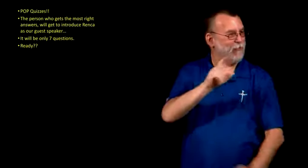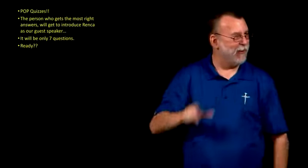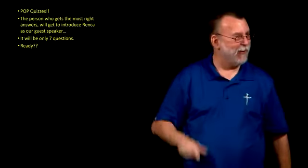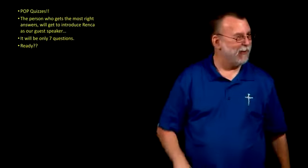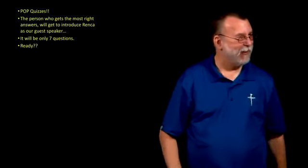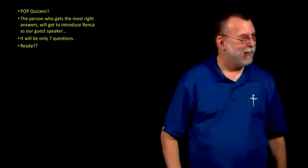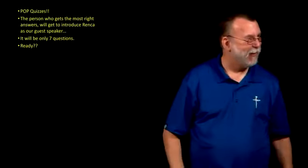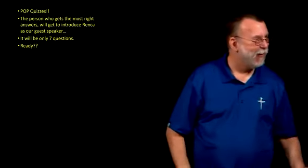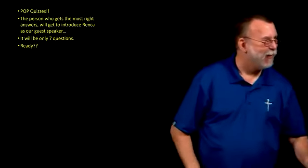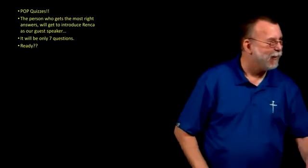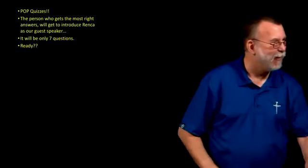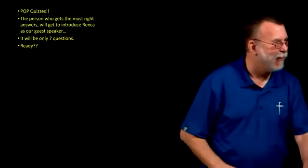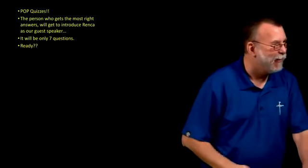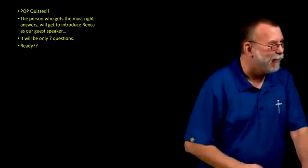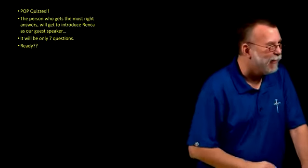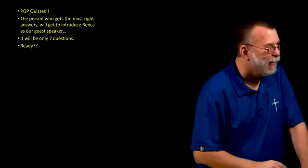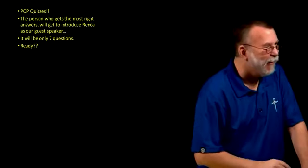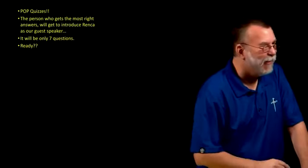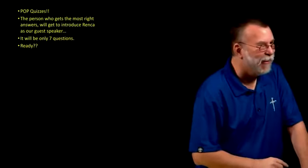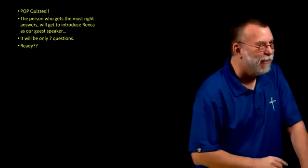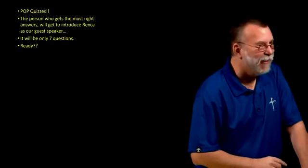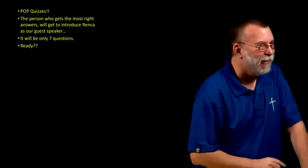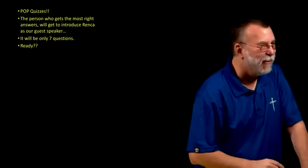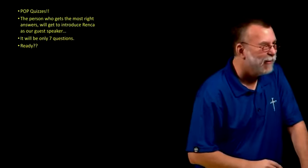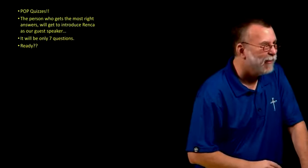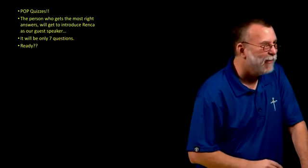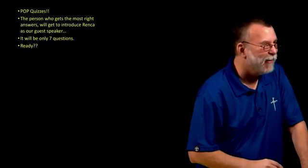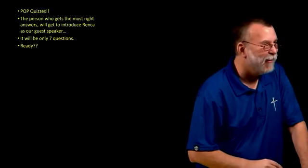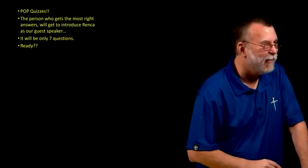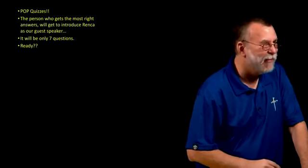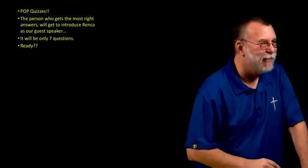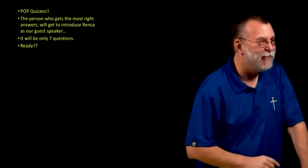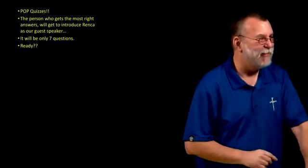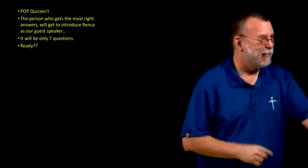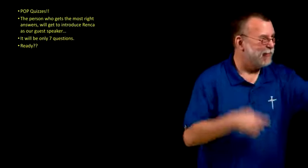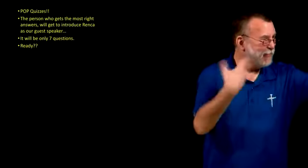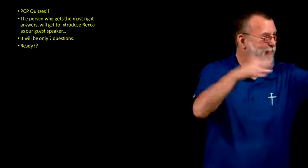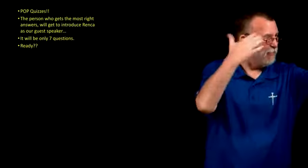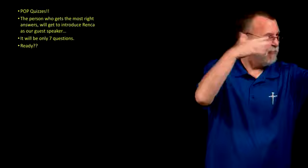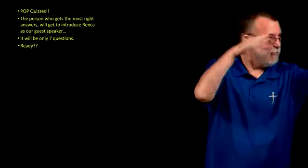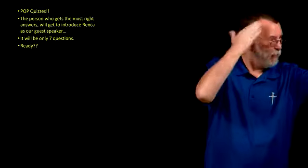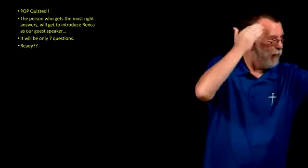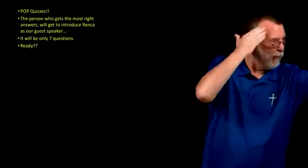If you know her middle name, you must know her very well. Oh, someone's being called out over here.